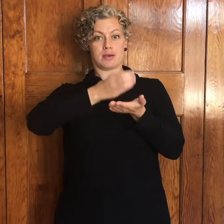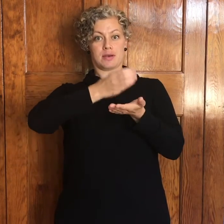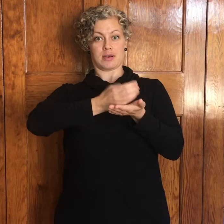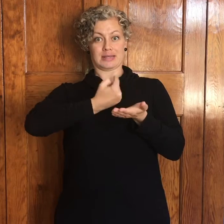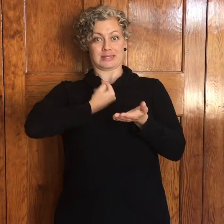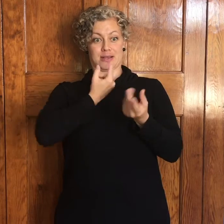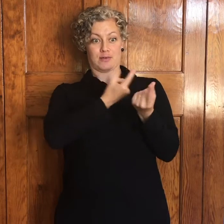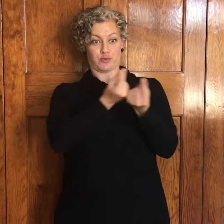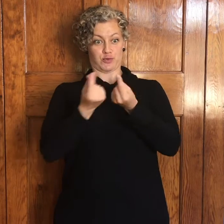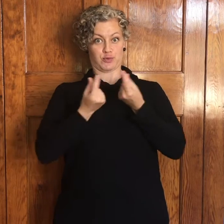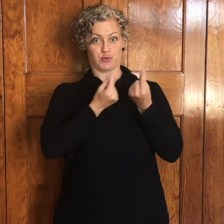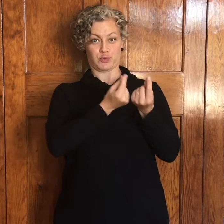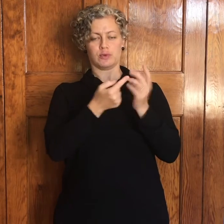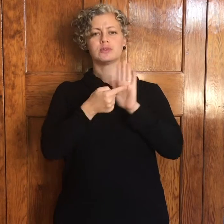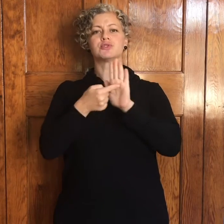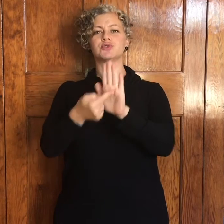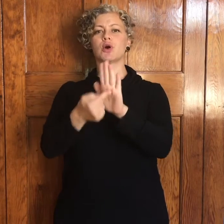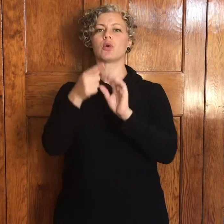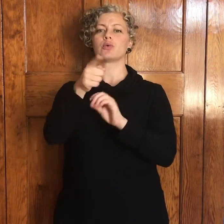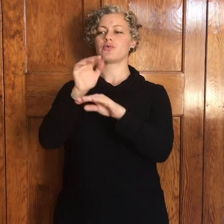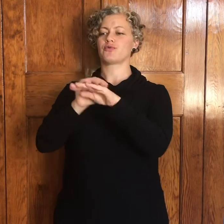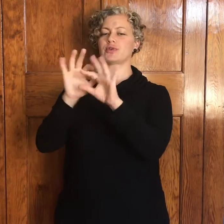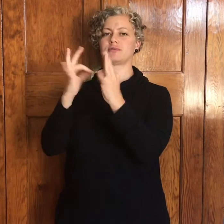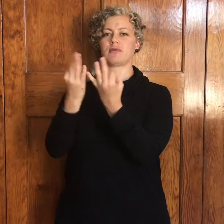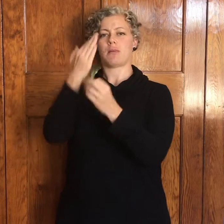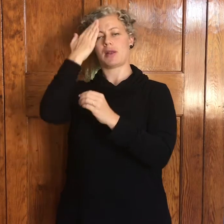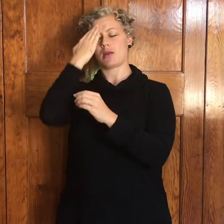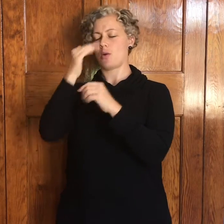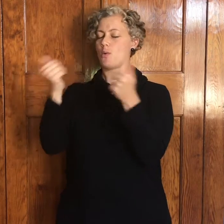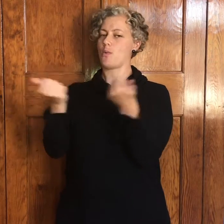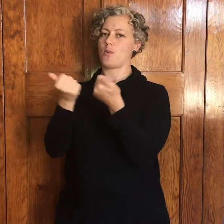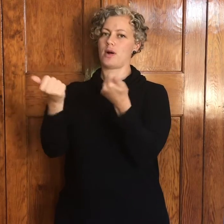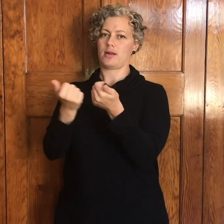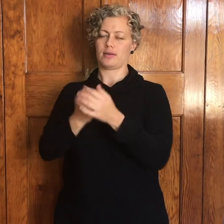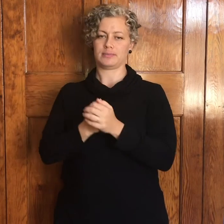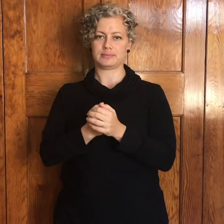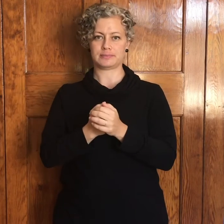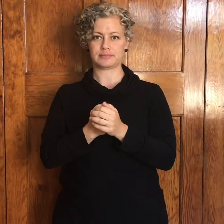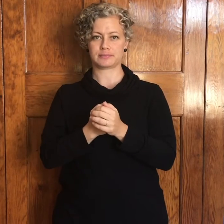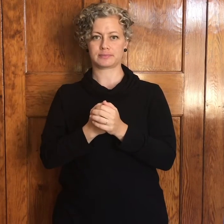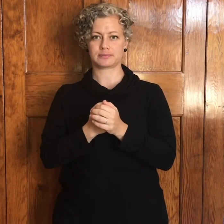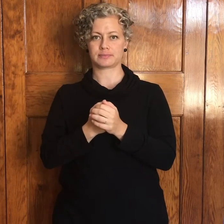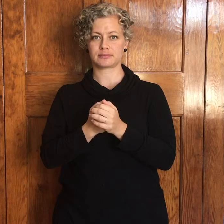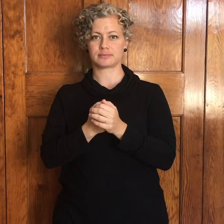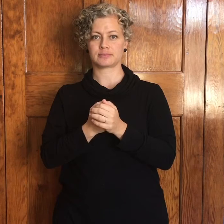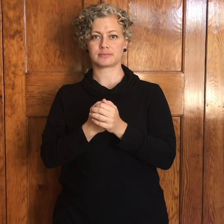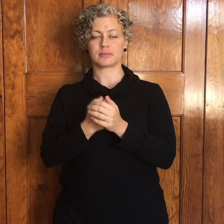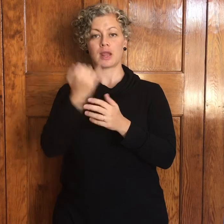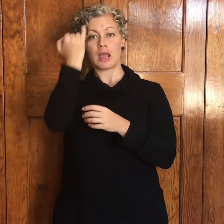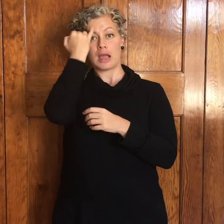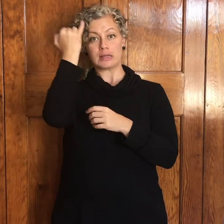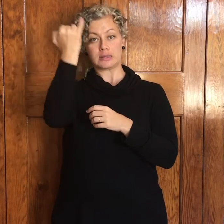friends and family. The idea can be used in an heat-proof porcelain-like